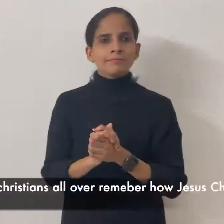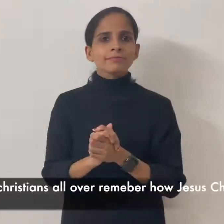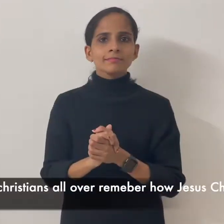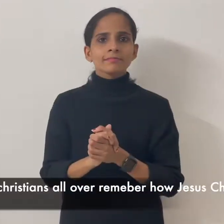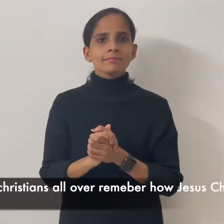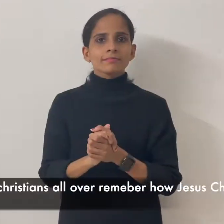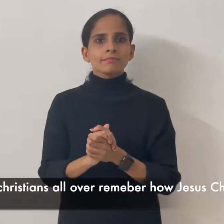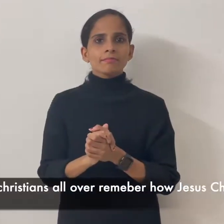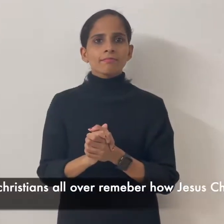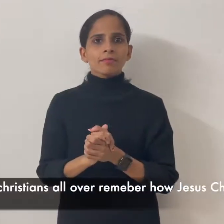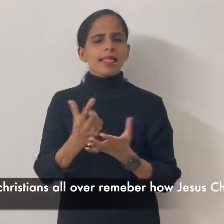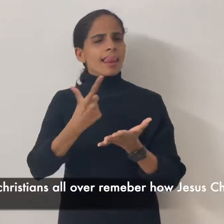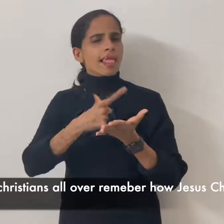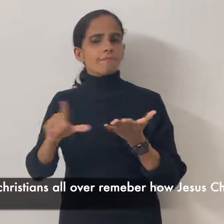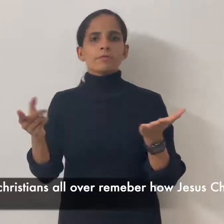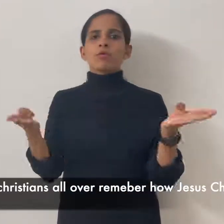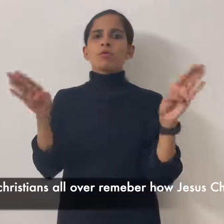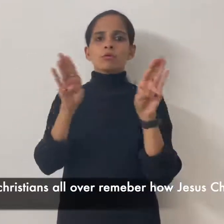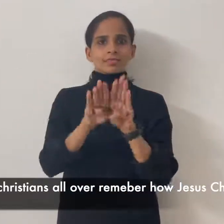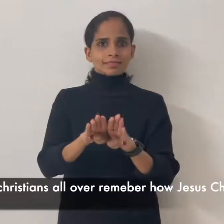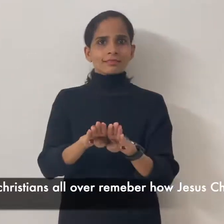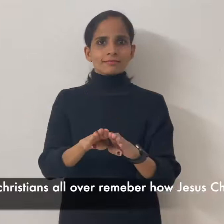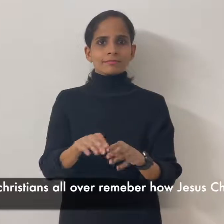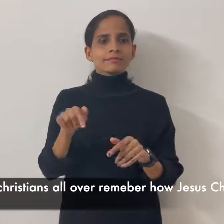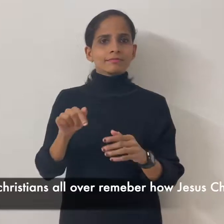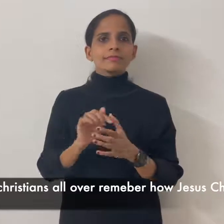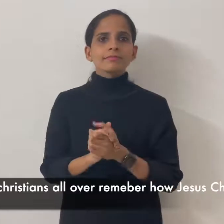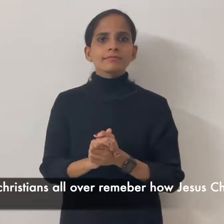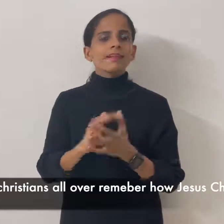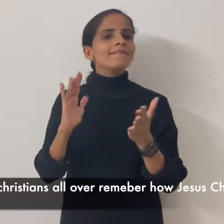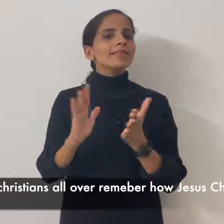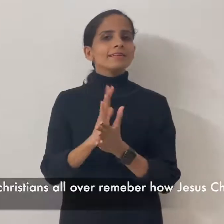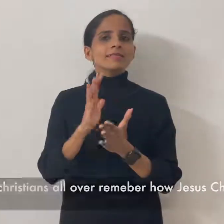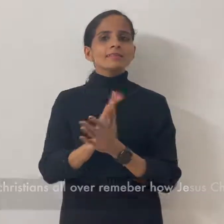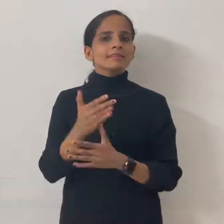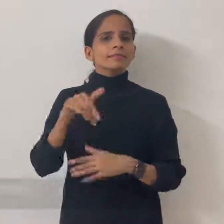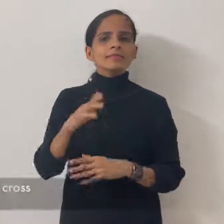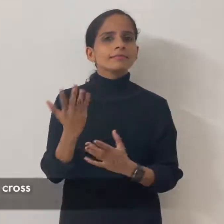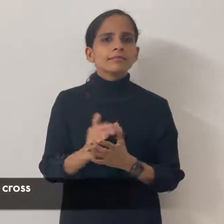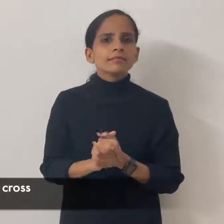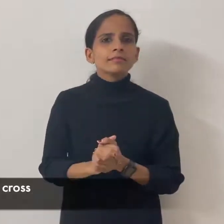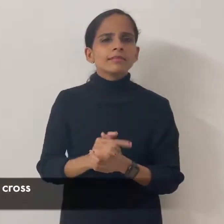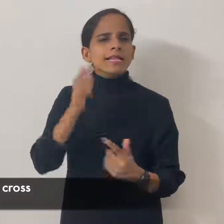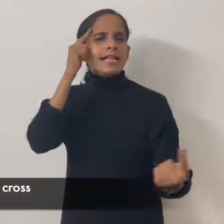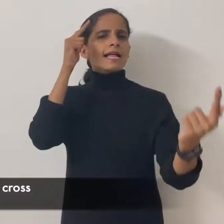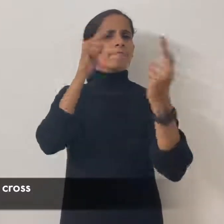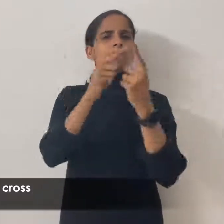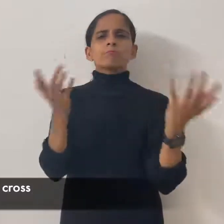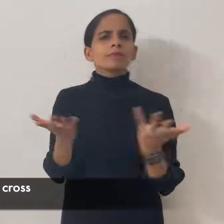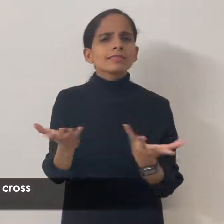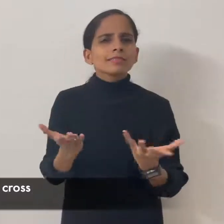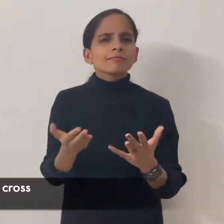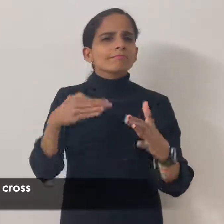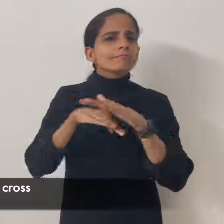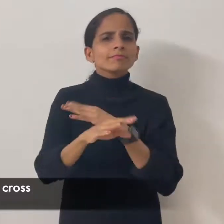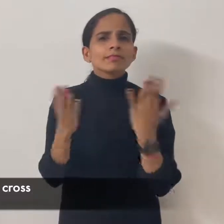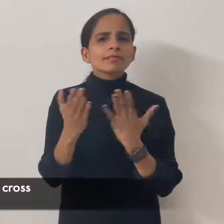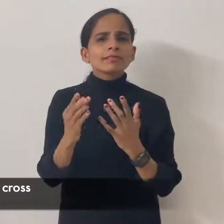all over remember how Jesus Christ was